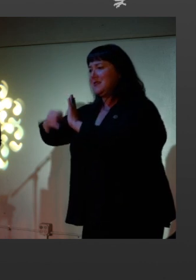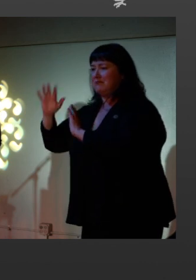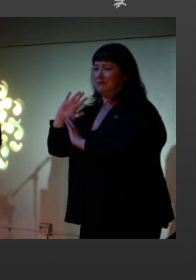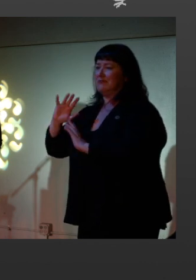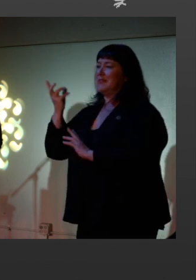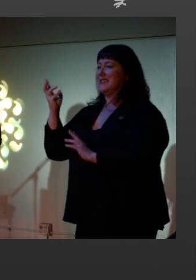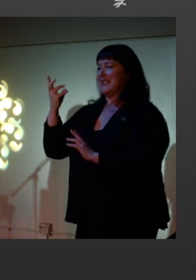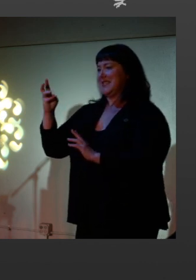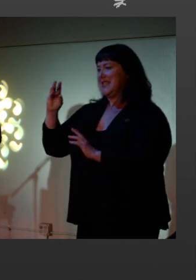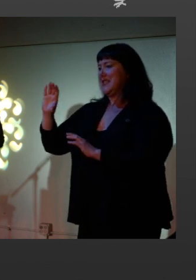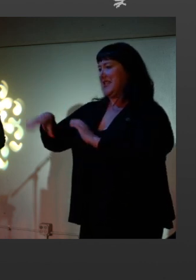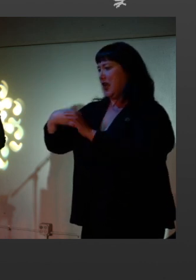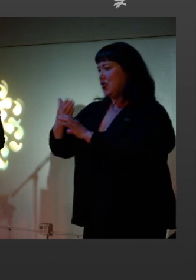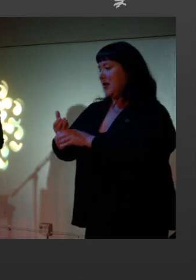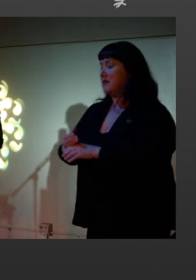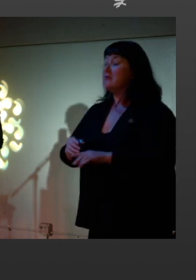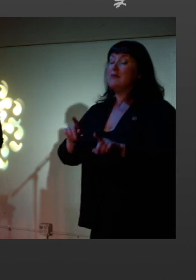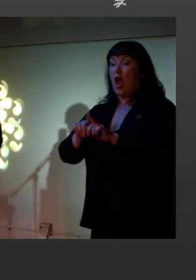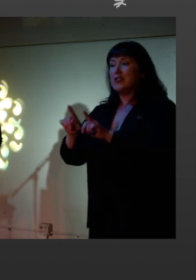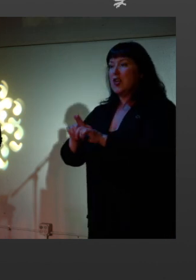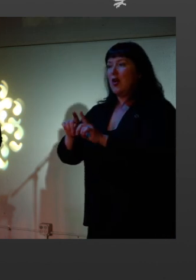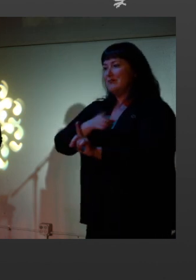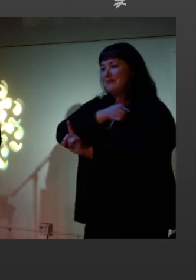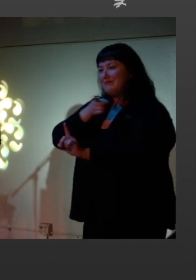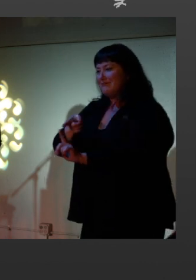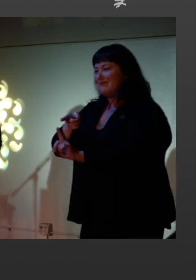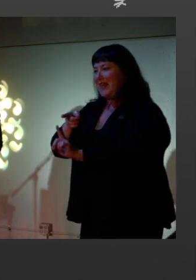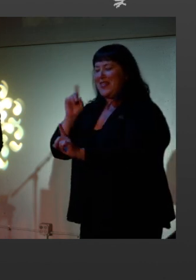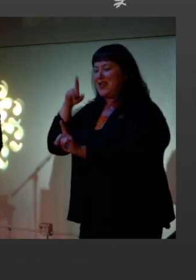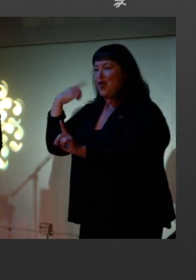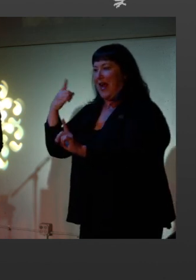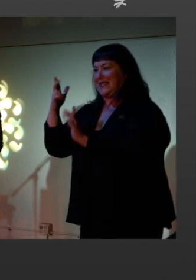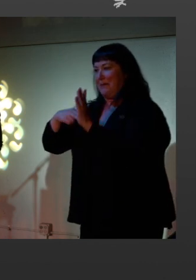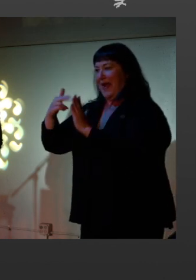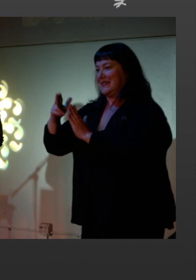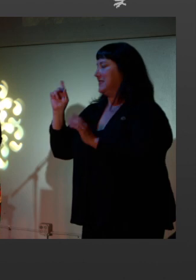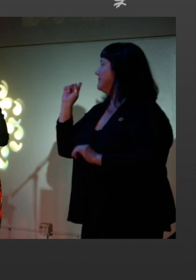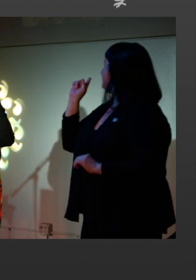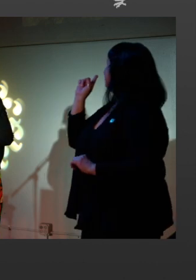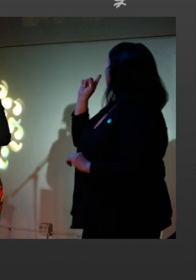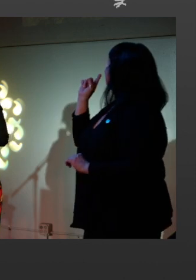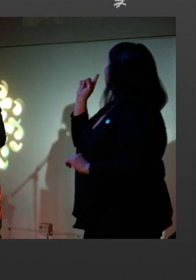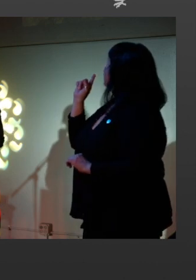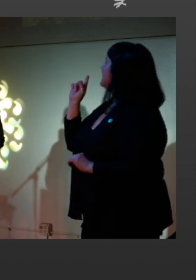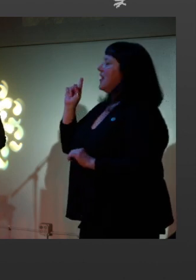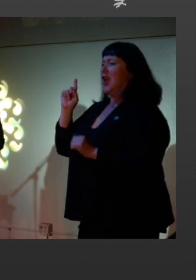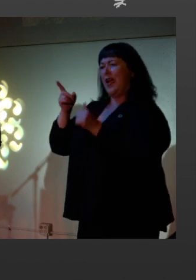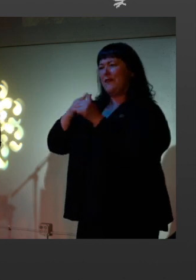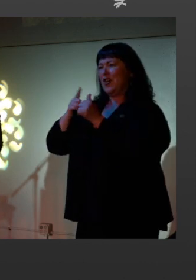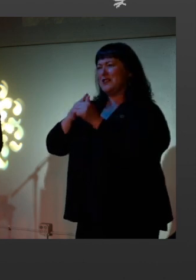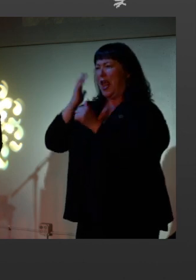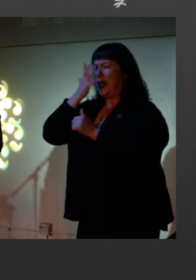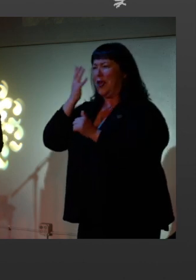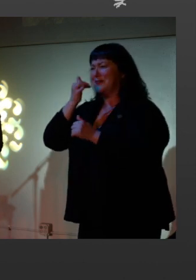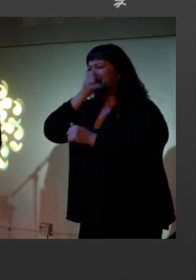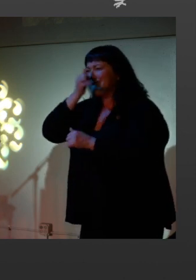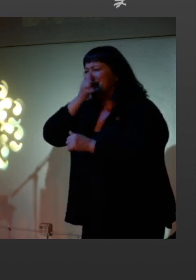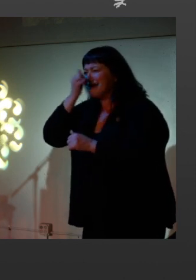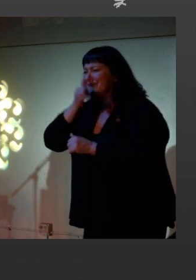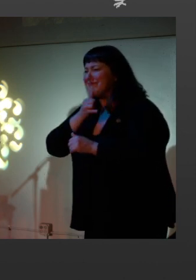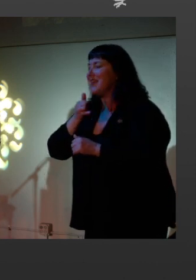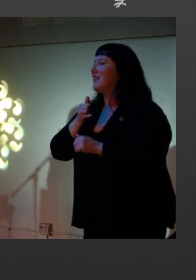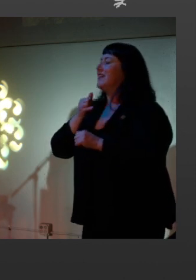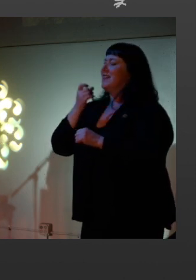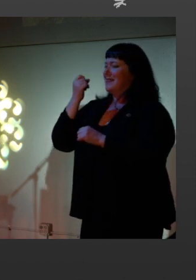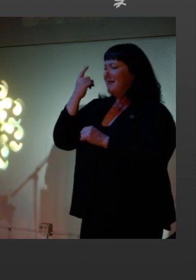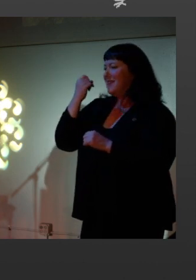century. Speaking of artists, let's return to that wacky painting. At first glance, it looks like a farce. And let's